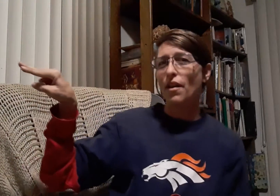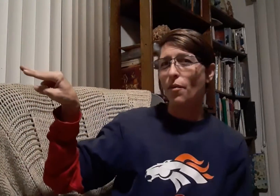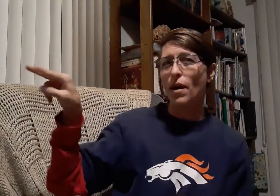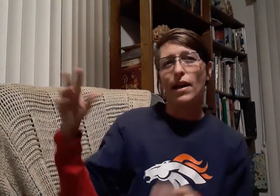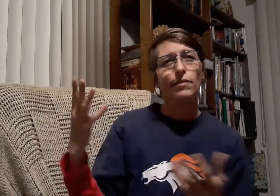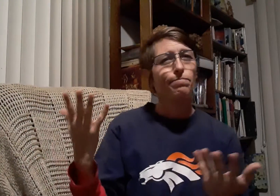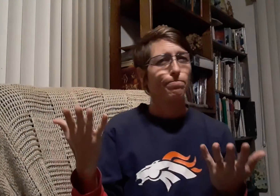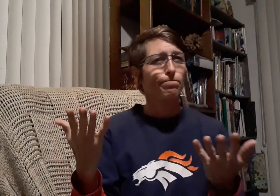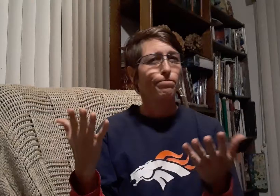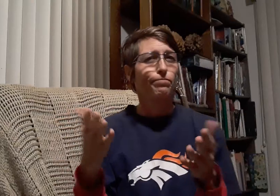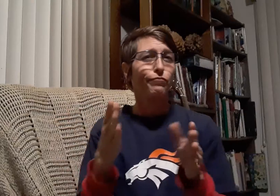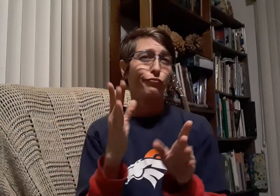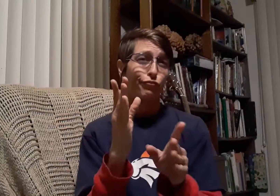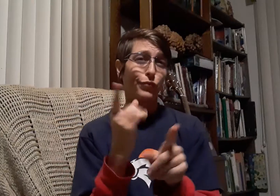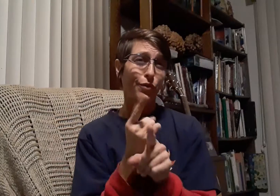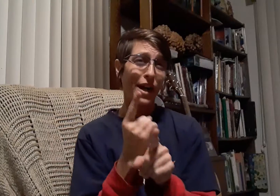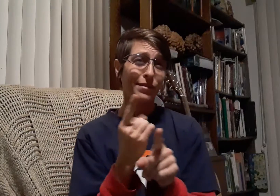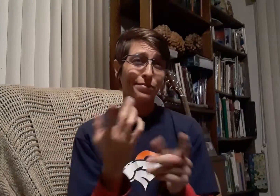other way. Right?